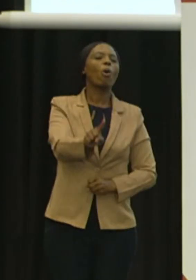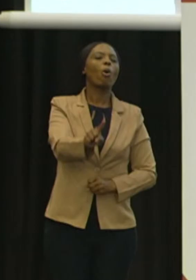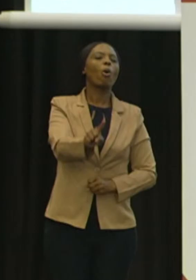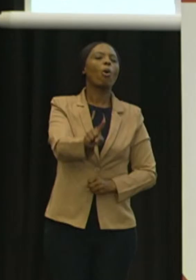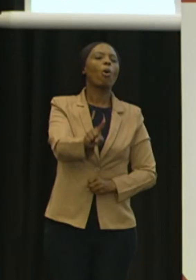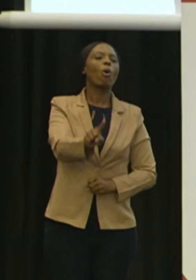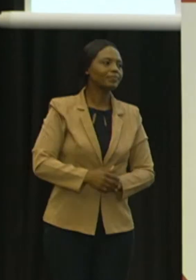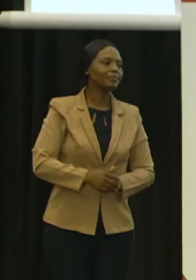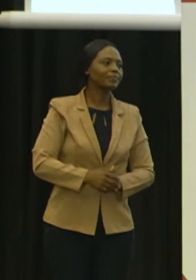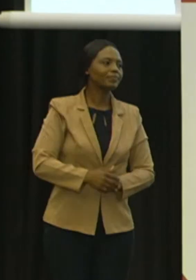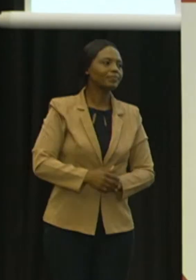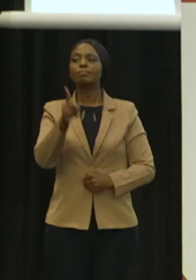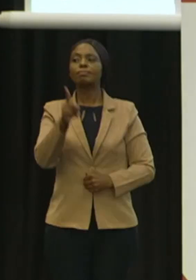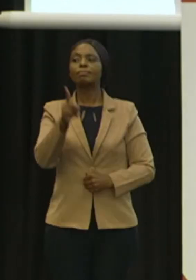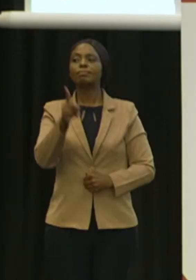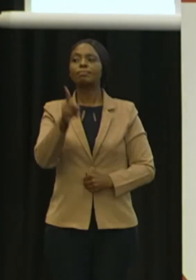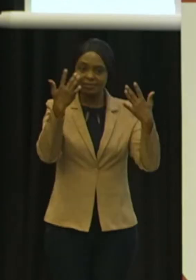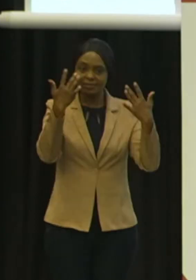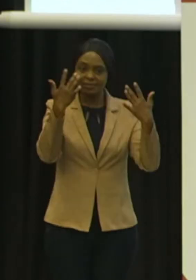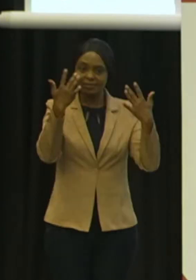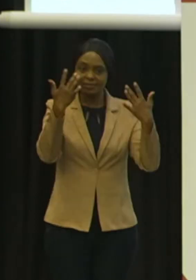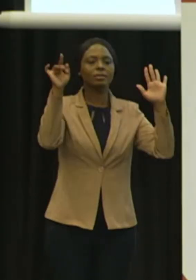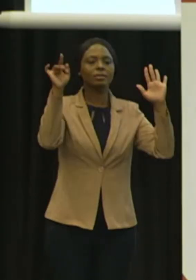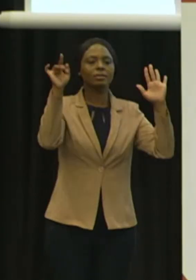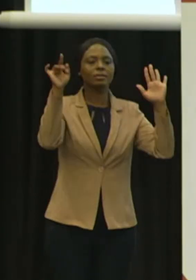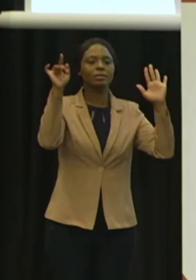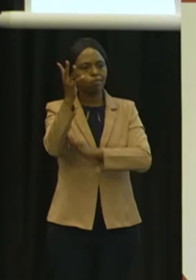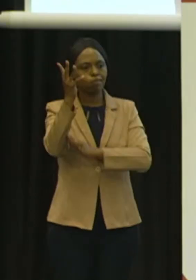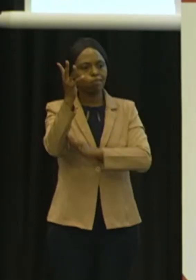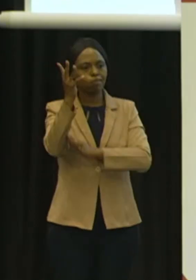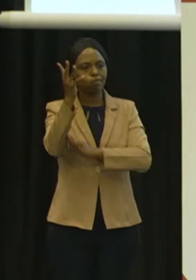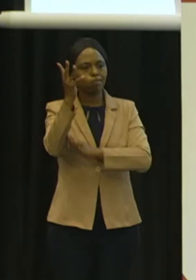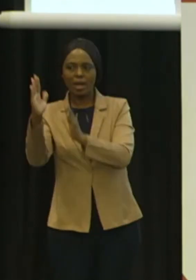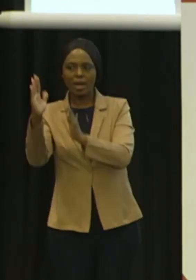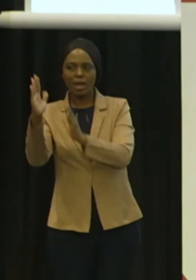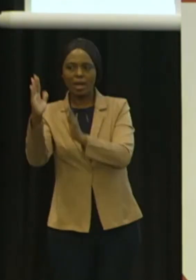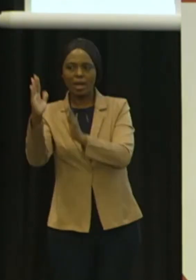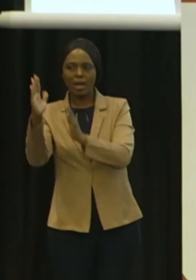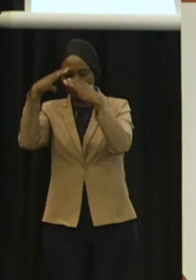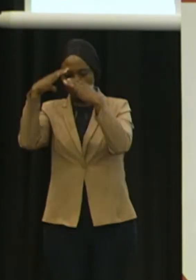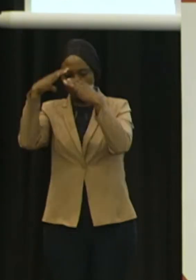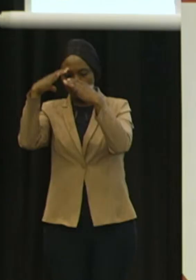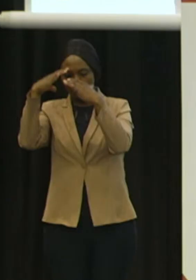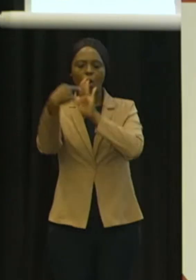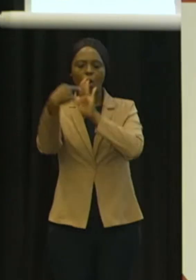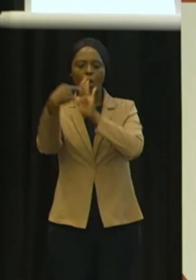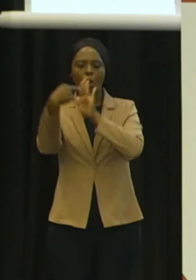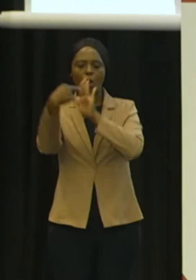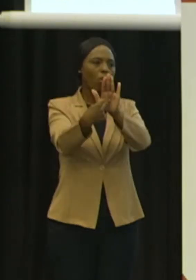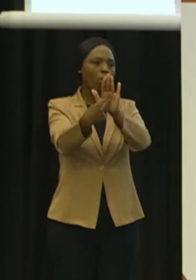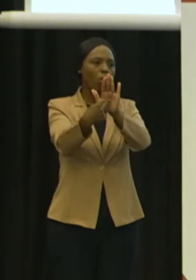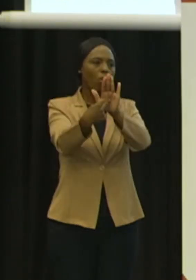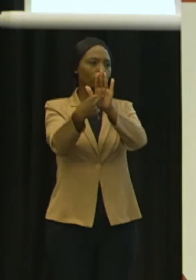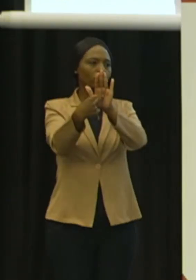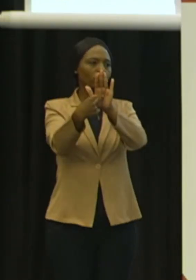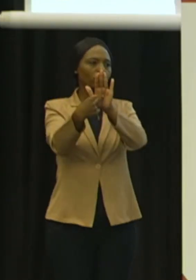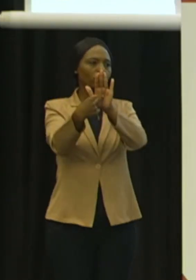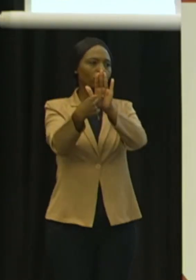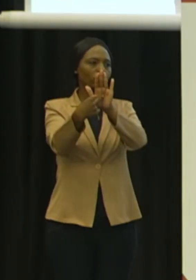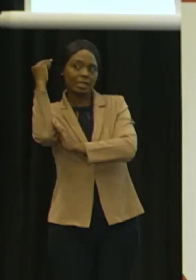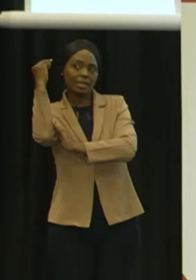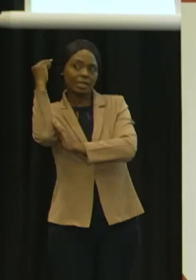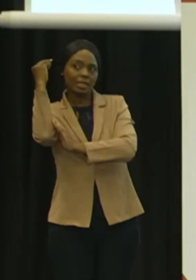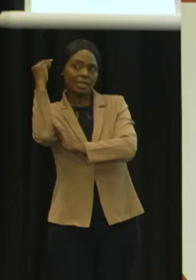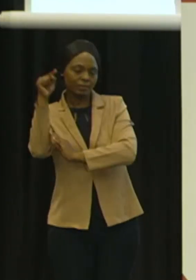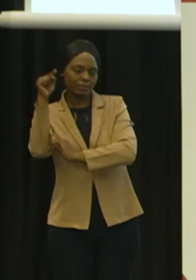we did that, we moved down to specifics, whereby we were looking at the role of data, for example,